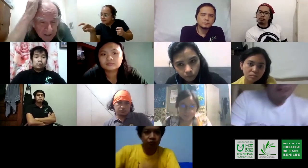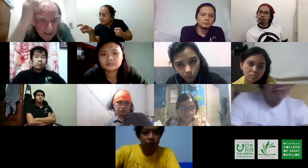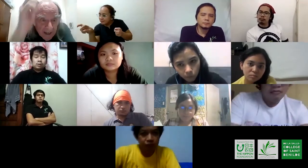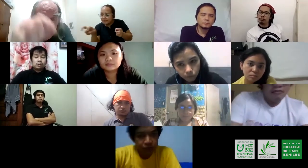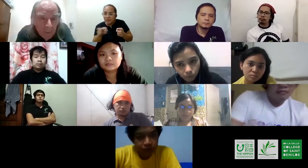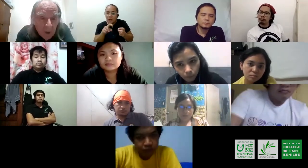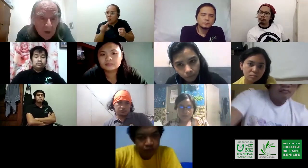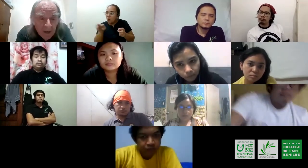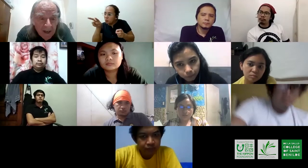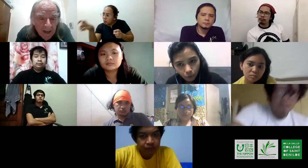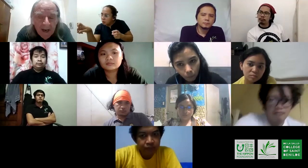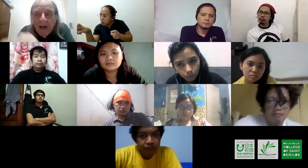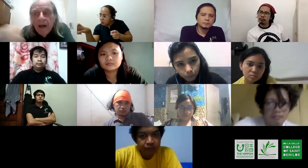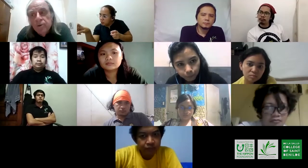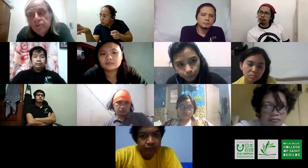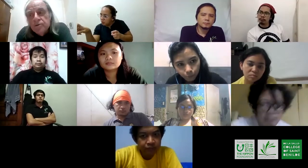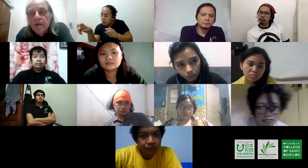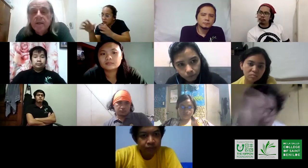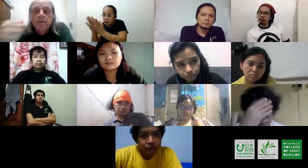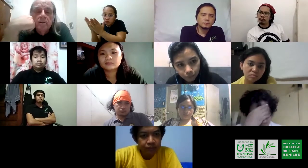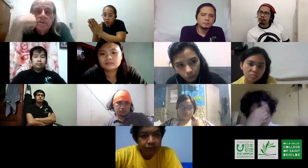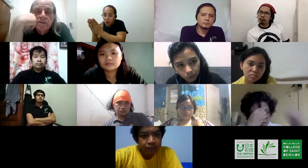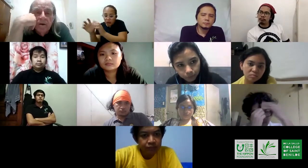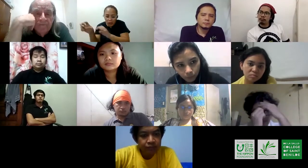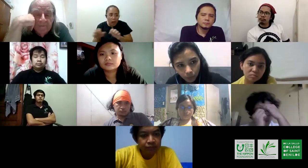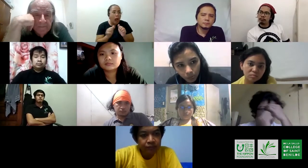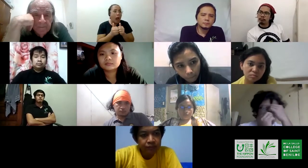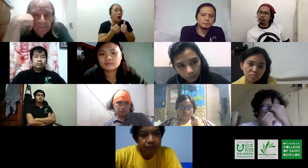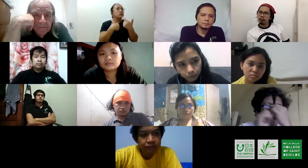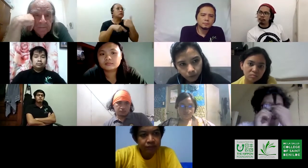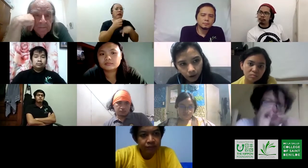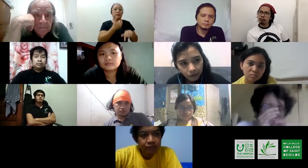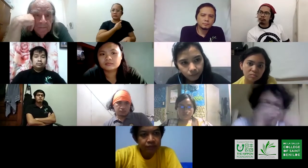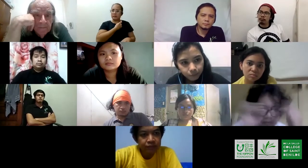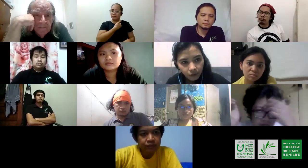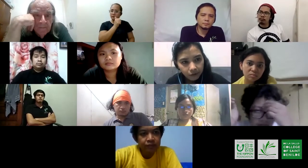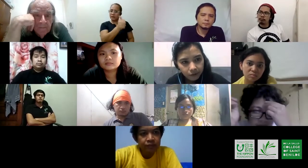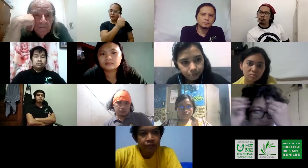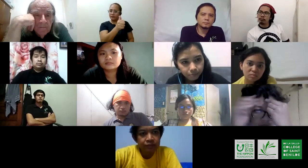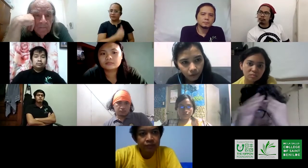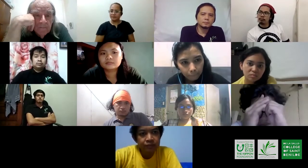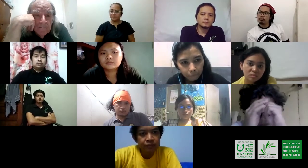see in the book and how you sign it yourself.